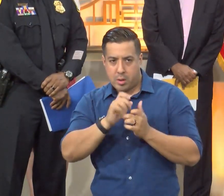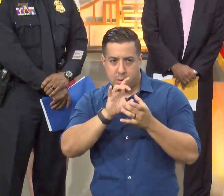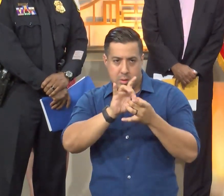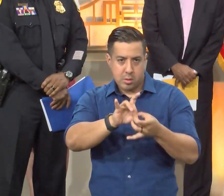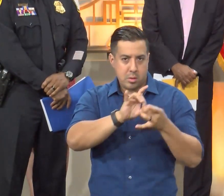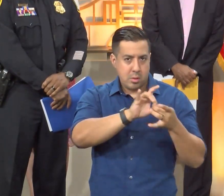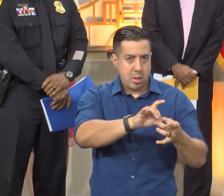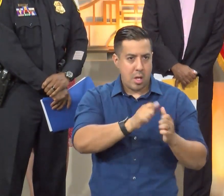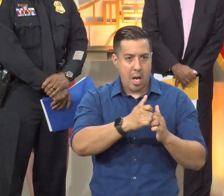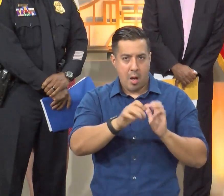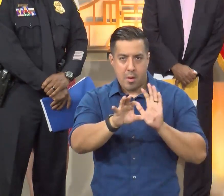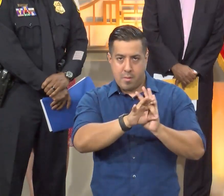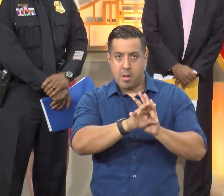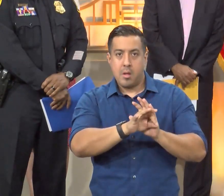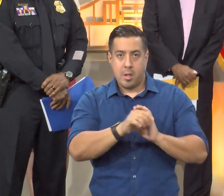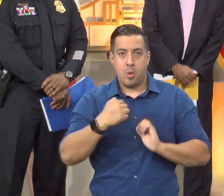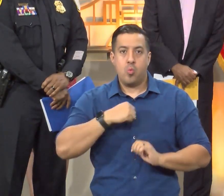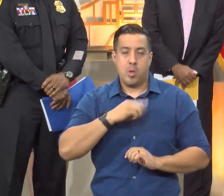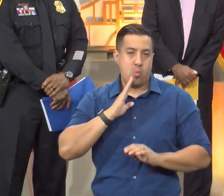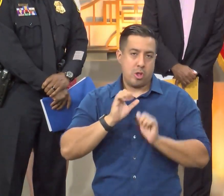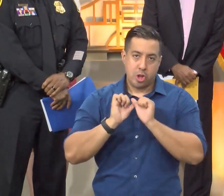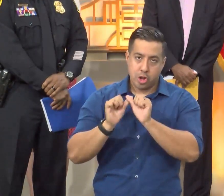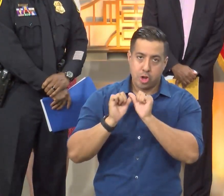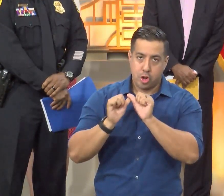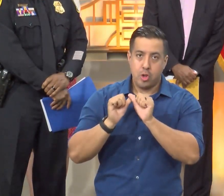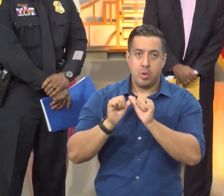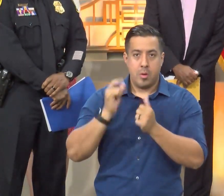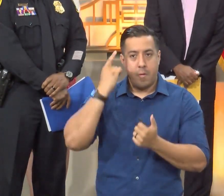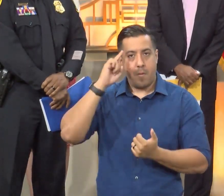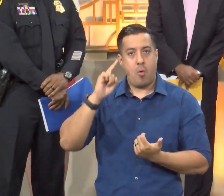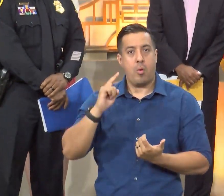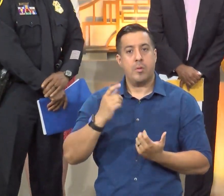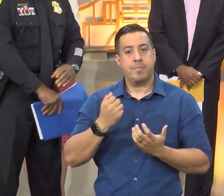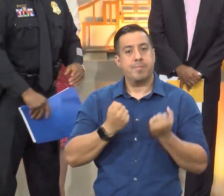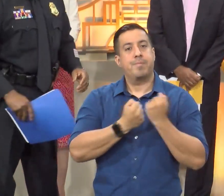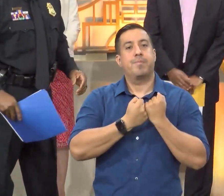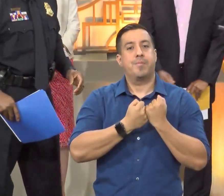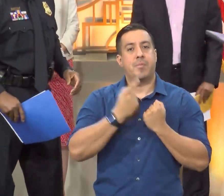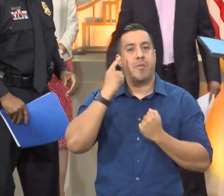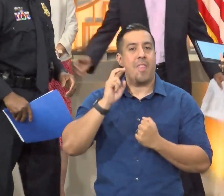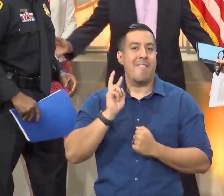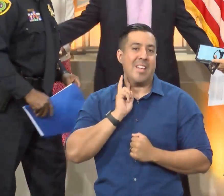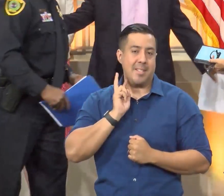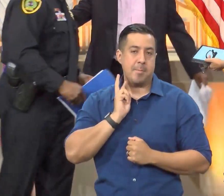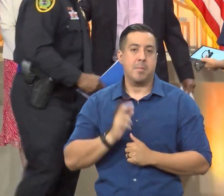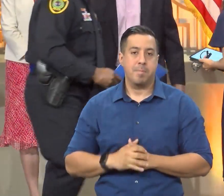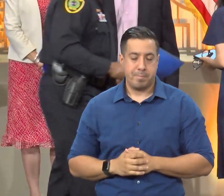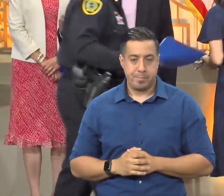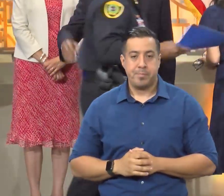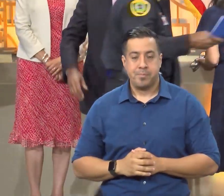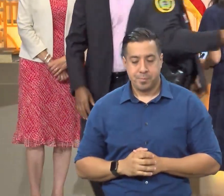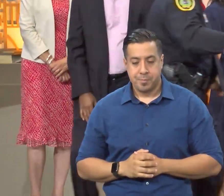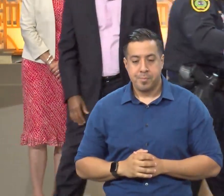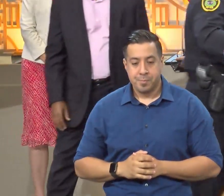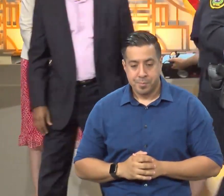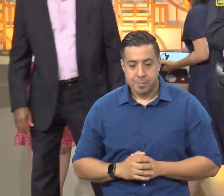manner, and we will continue to be the voice of the victims. Thank you. Thank you.